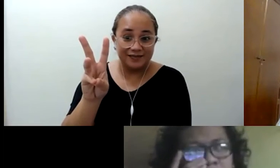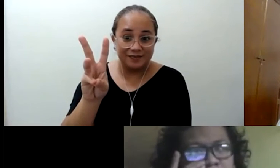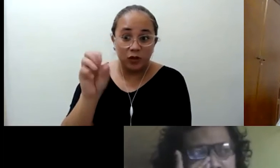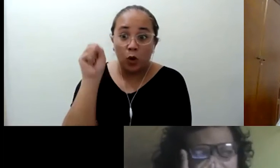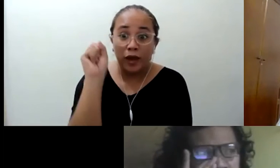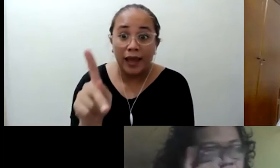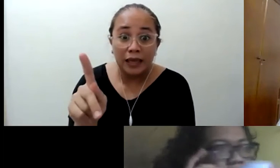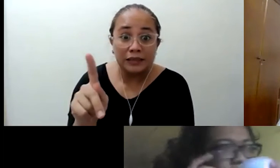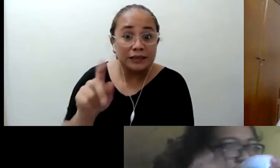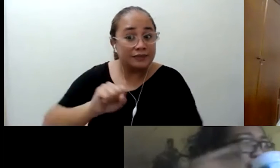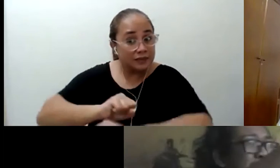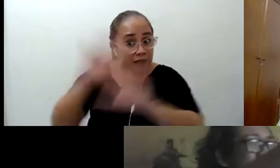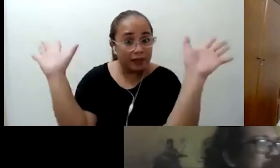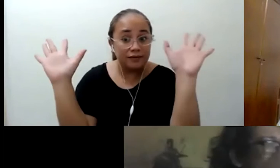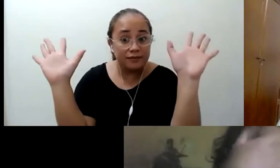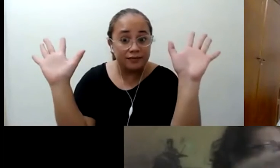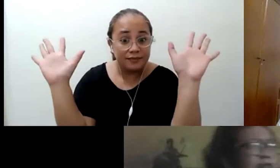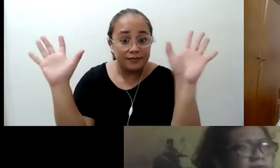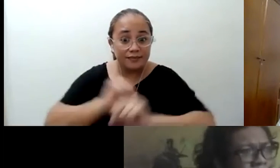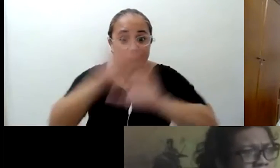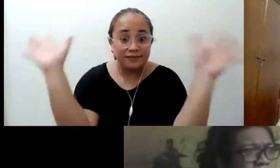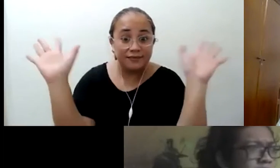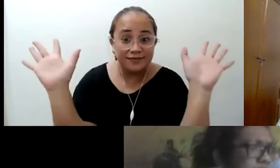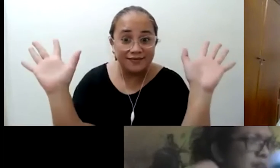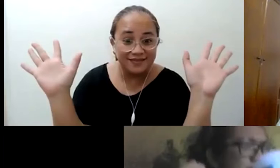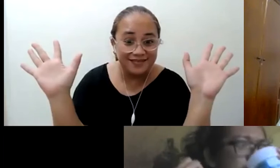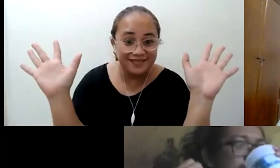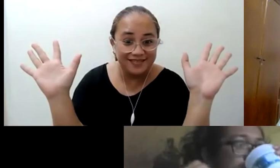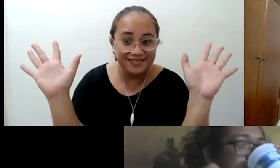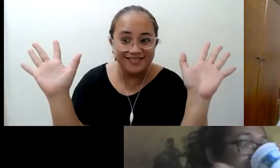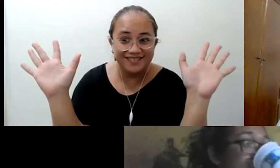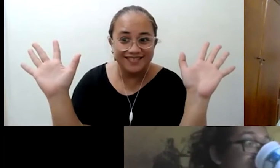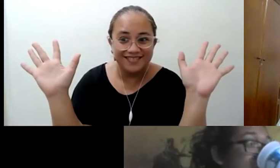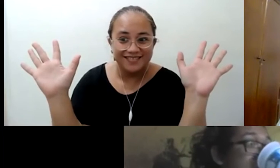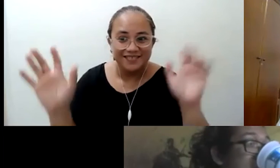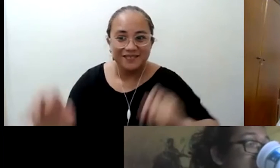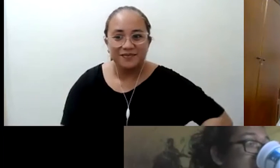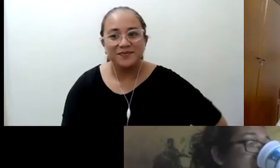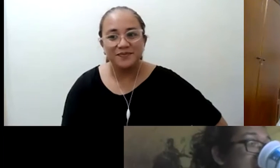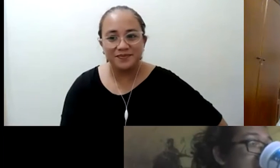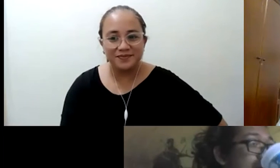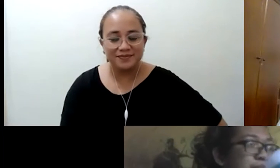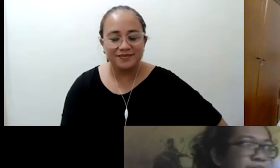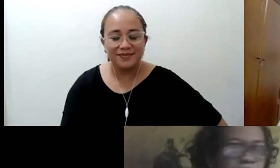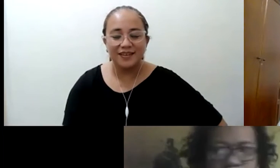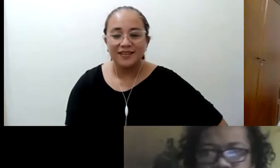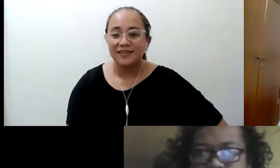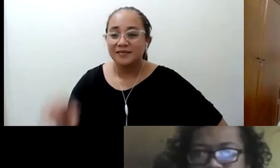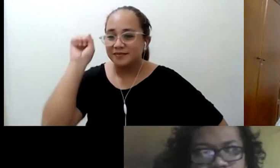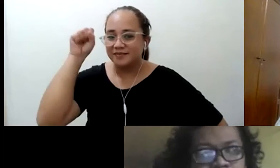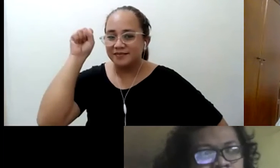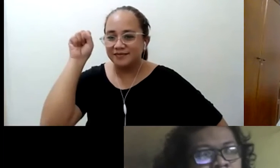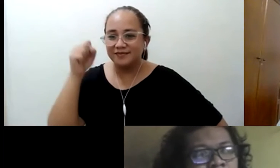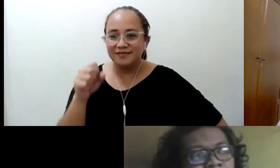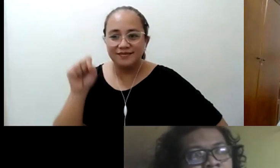Okay, is that pretty clear? Shaq has a question. Yes, Chuck.